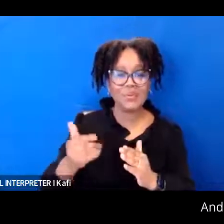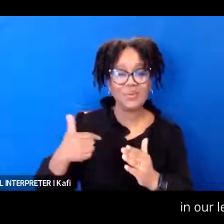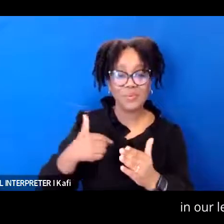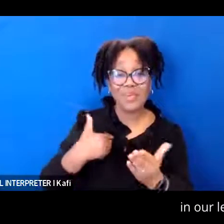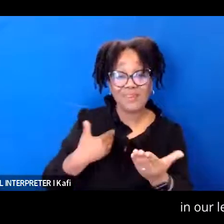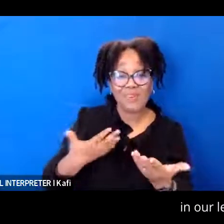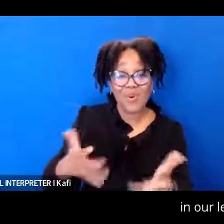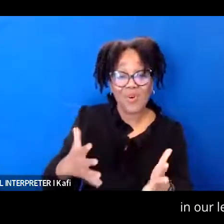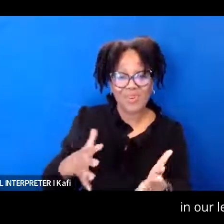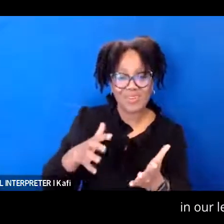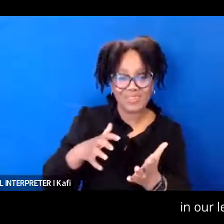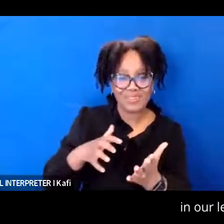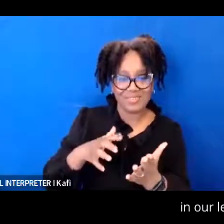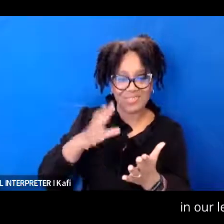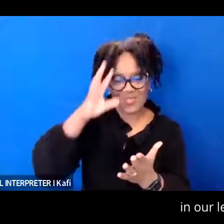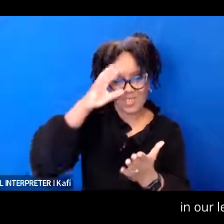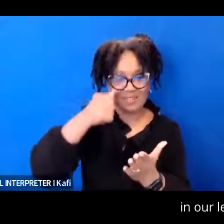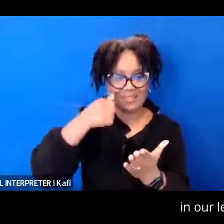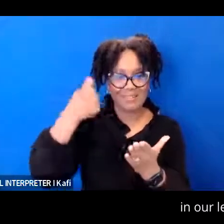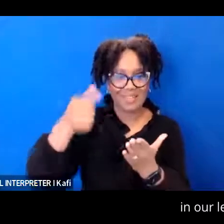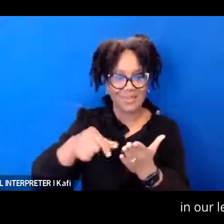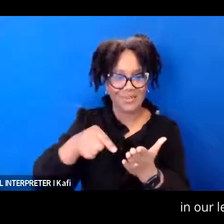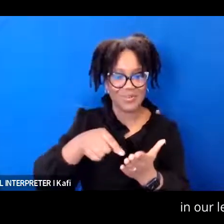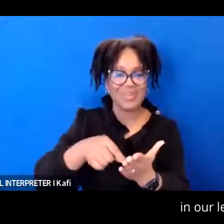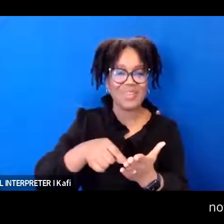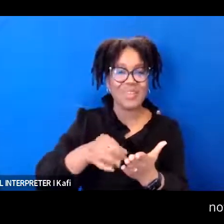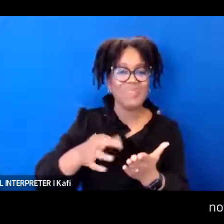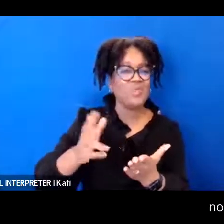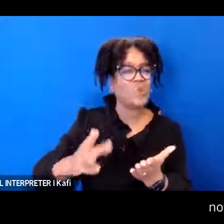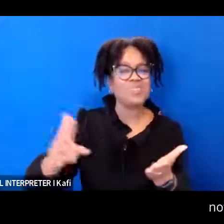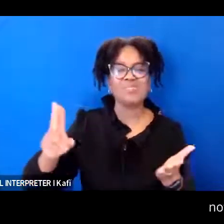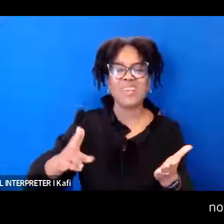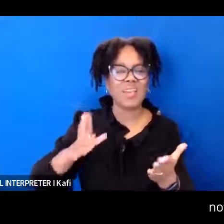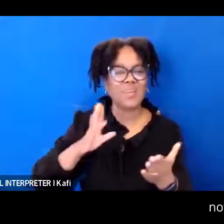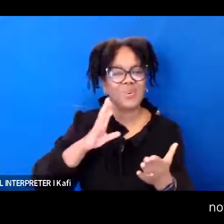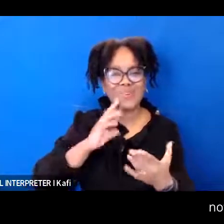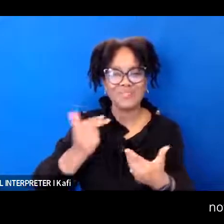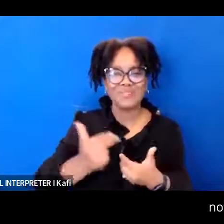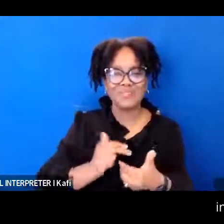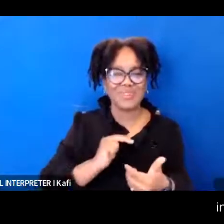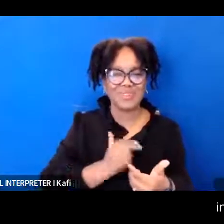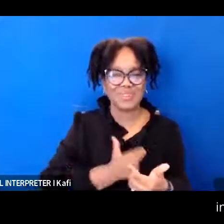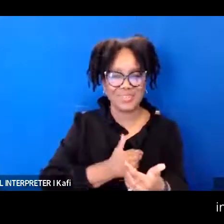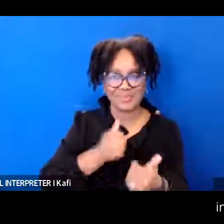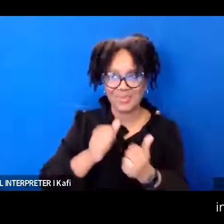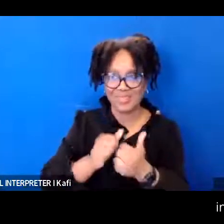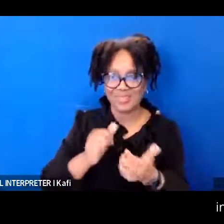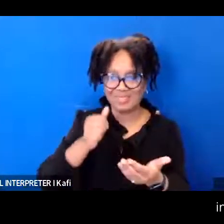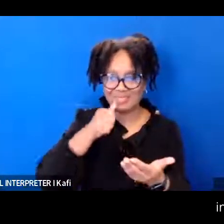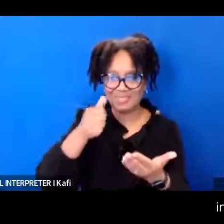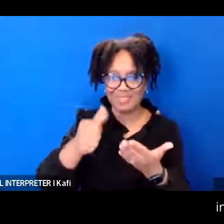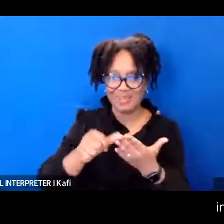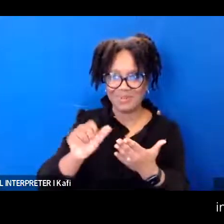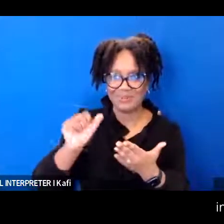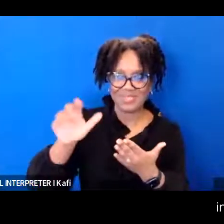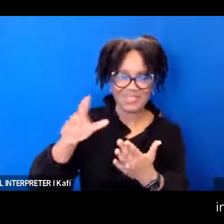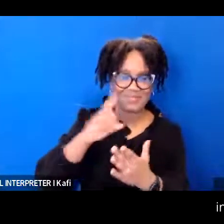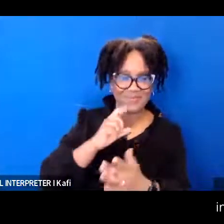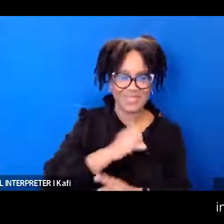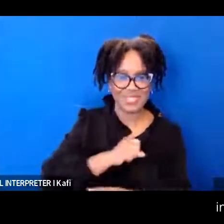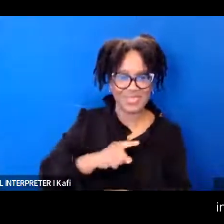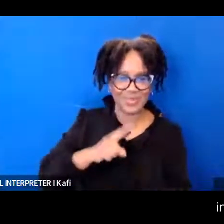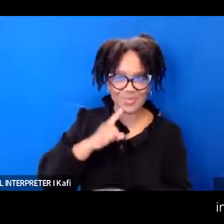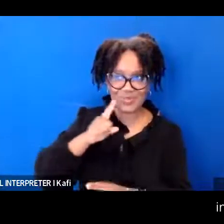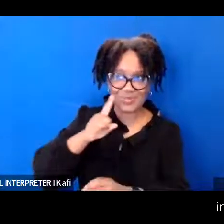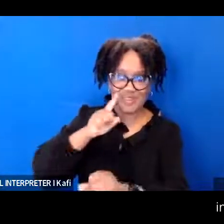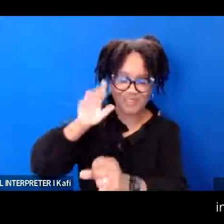us in our letter to senators to urge them not only to confirm jackson but also amplify how